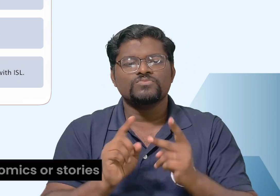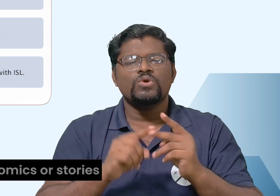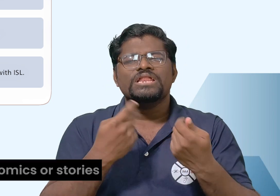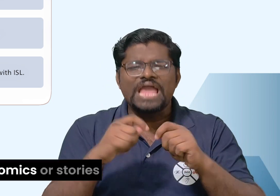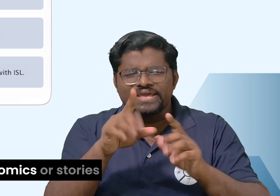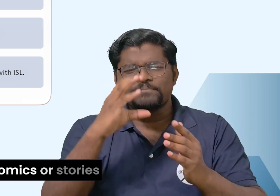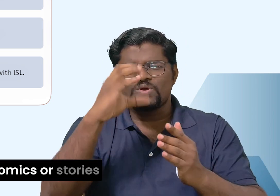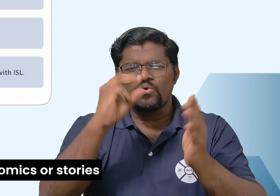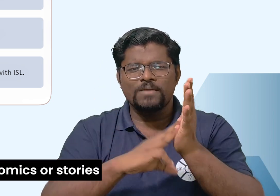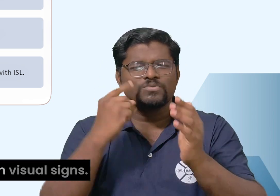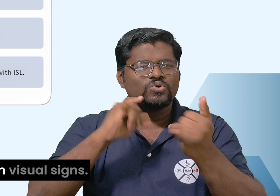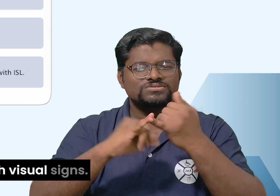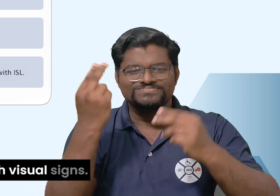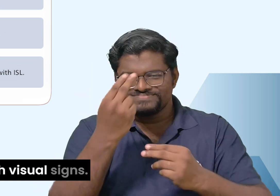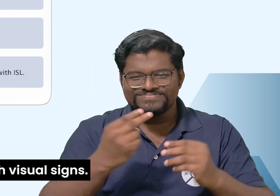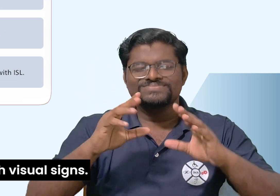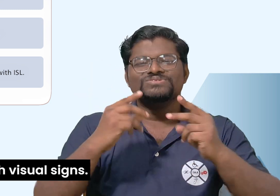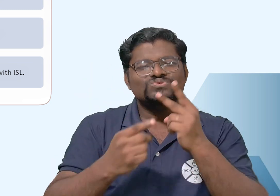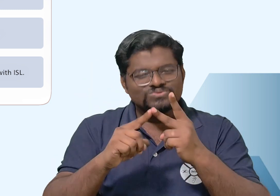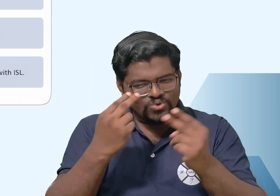Try comics or stories with visual signs.